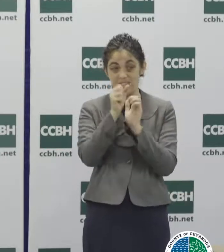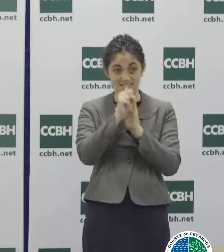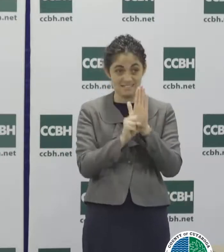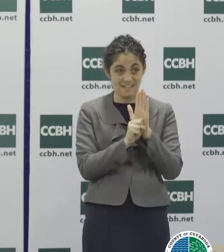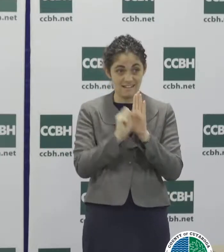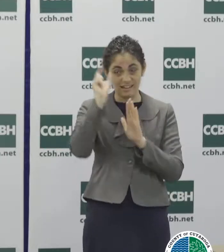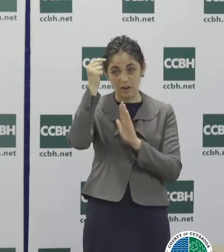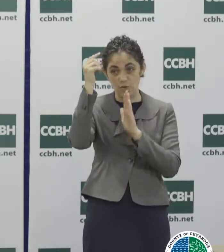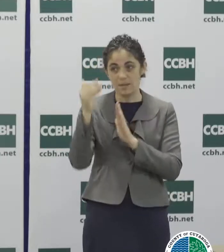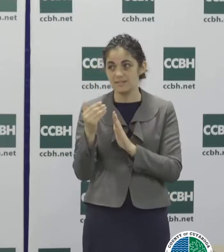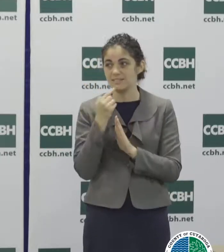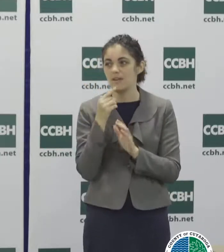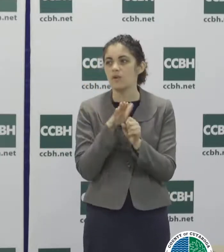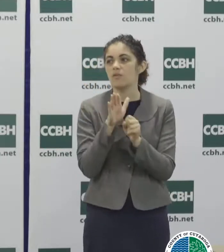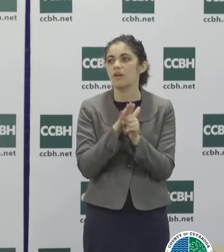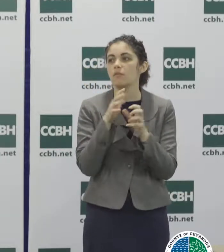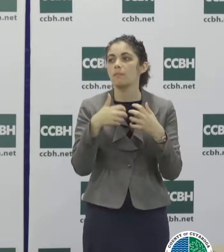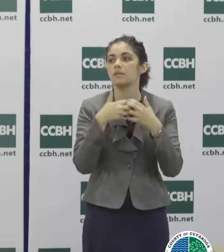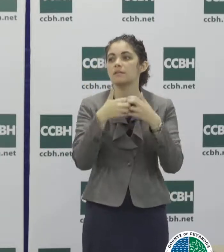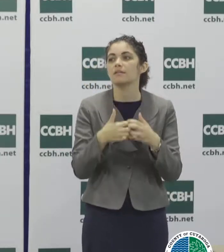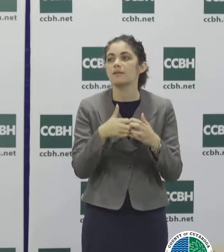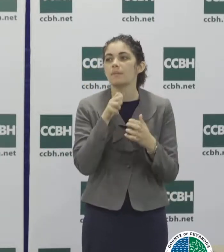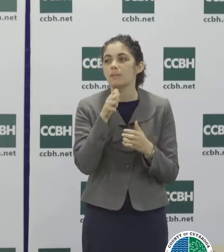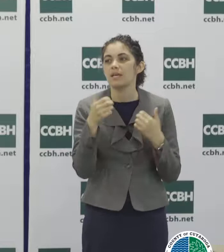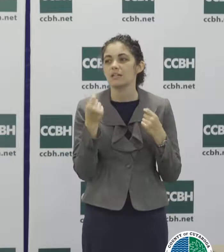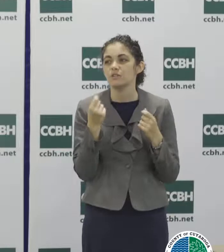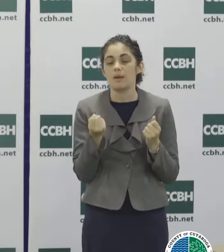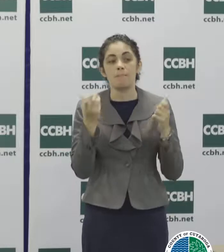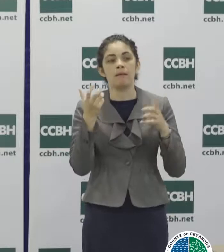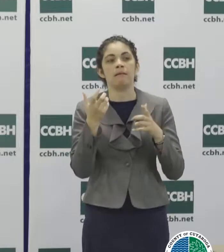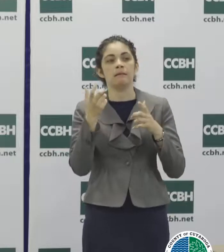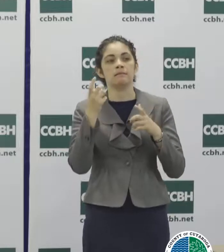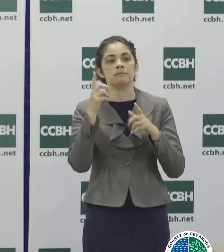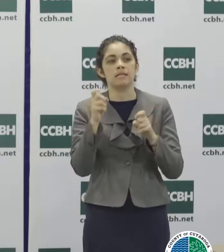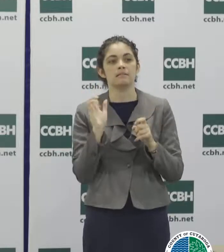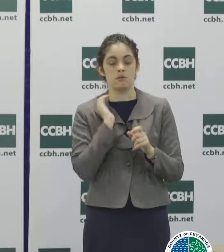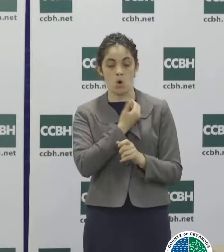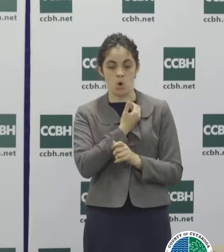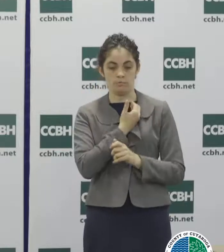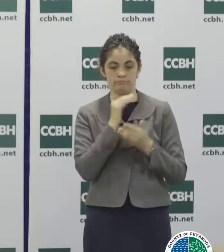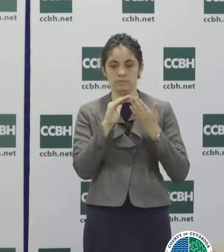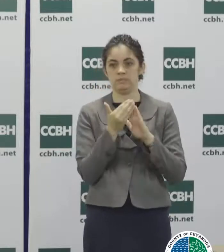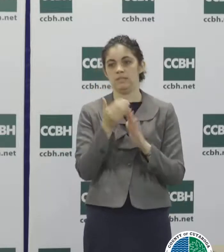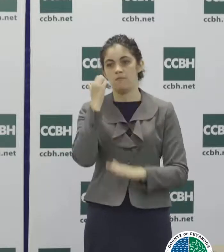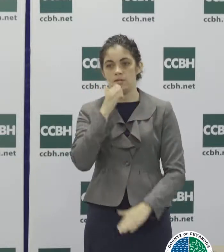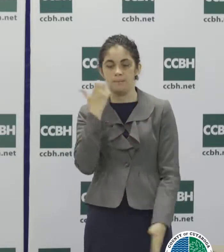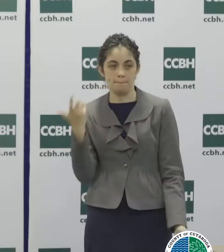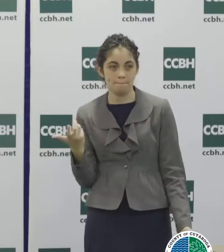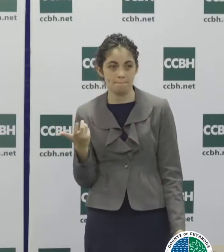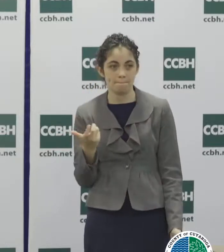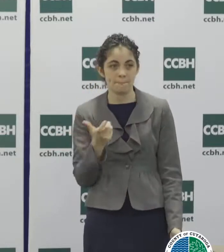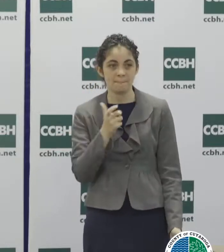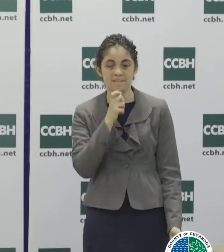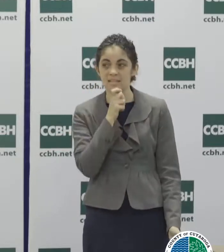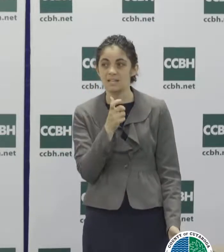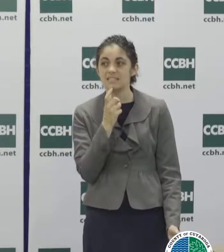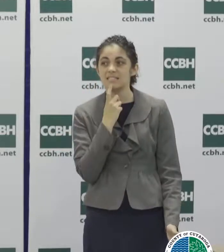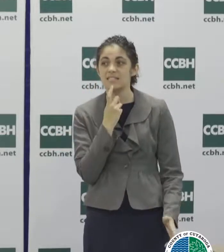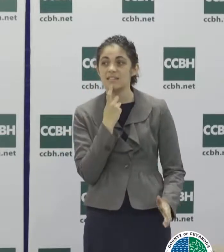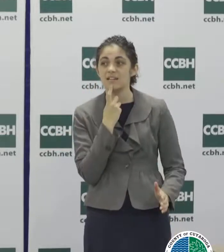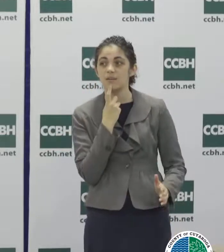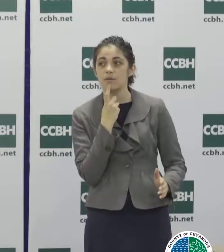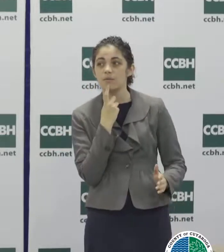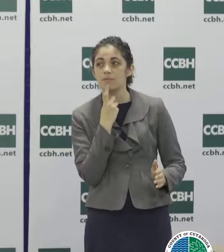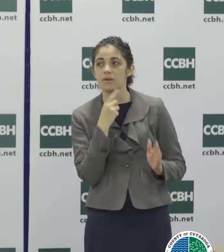government officials are saying we have enough machines, but we can't run that many tests in this community daily. So I think you're not necessarily seeing a reflection